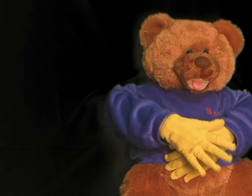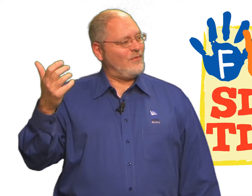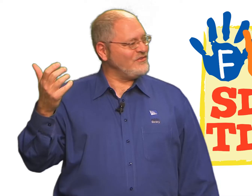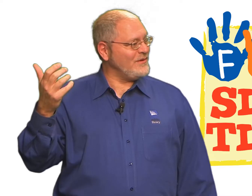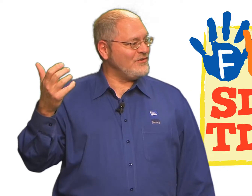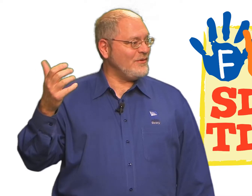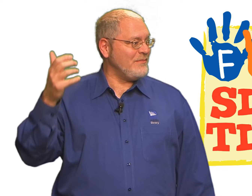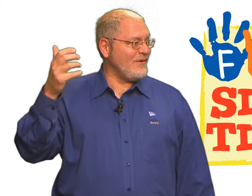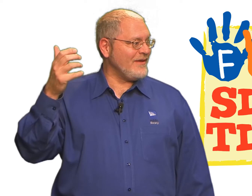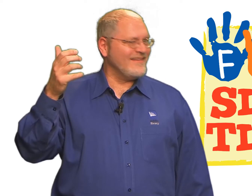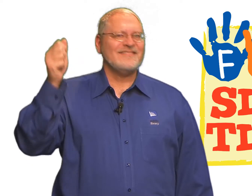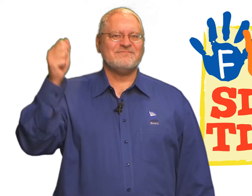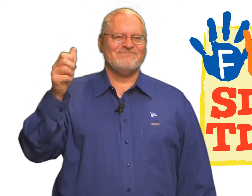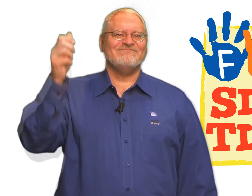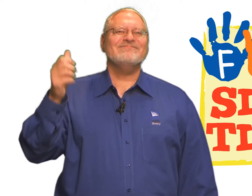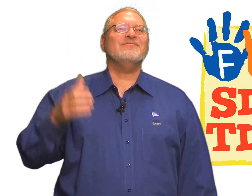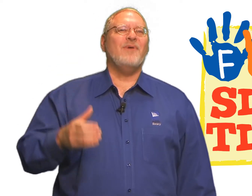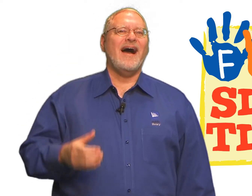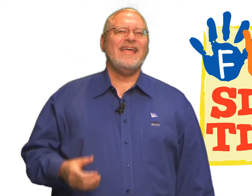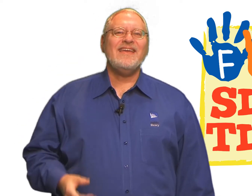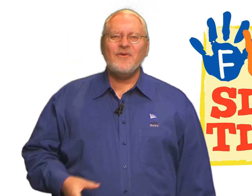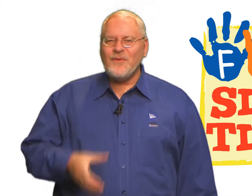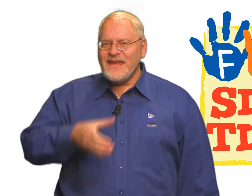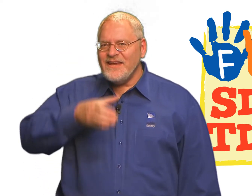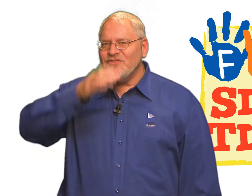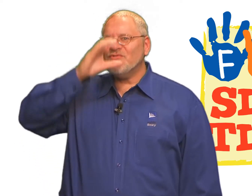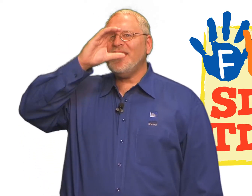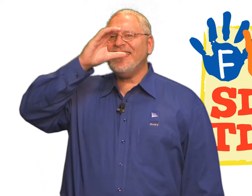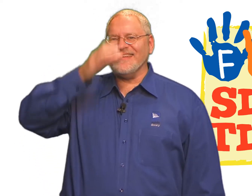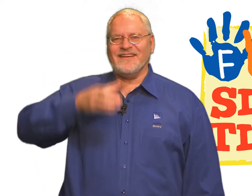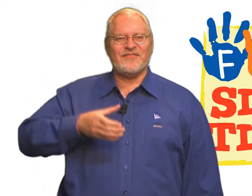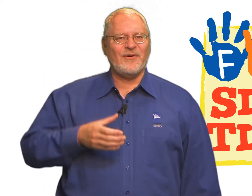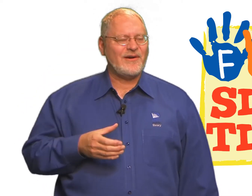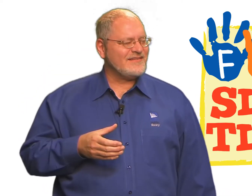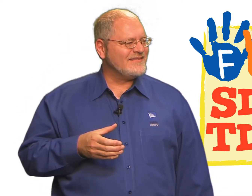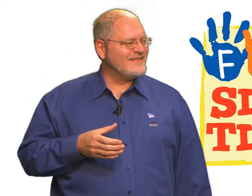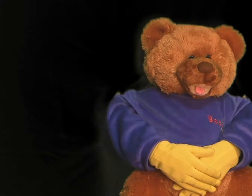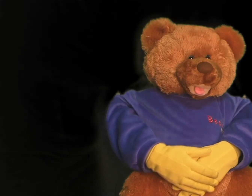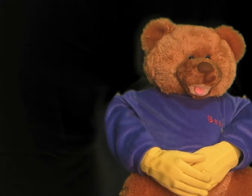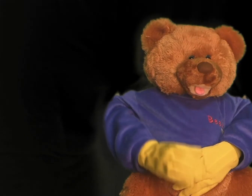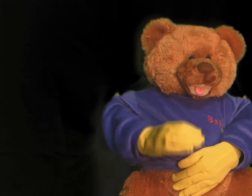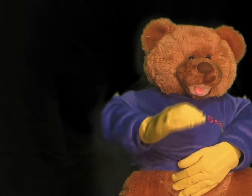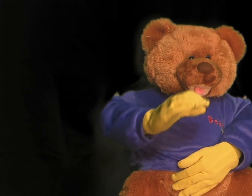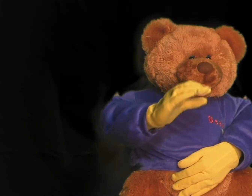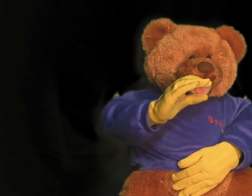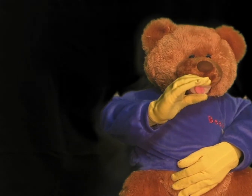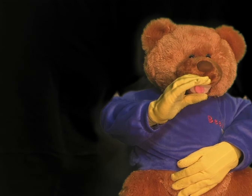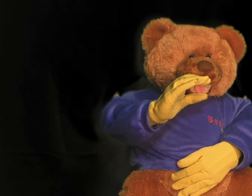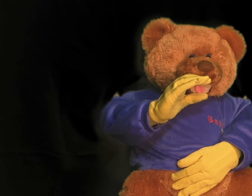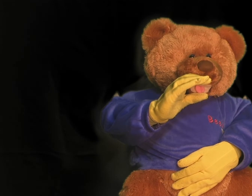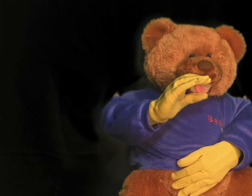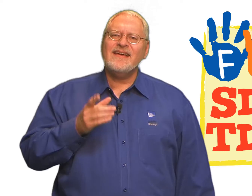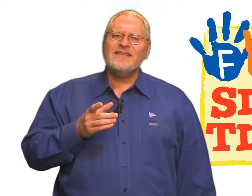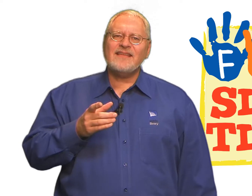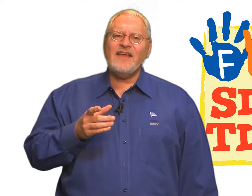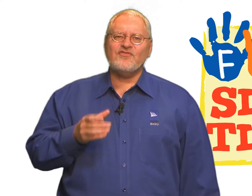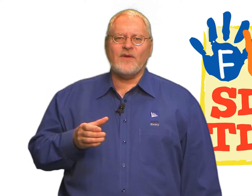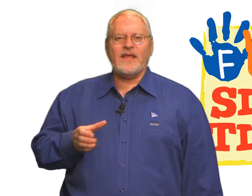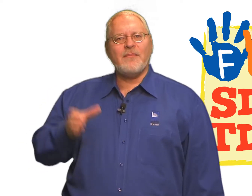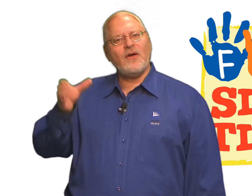Milk! What do we do with milk? Why, we drink it, of course. Drink! Sign drink by